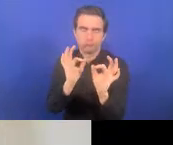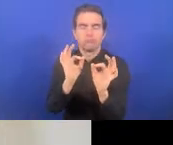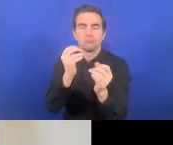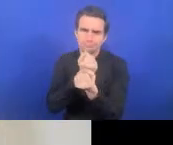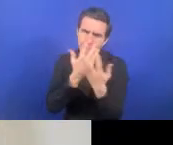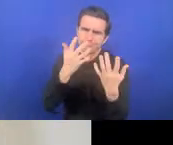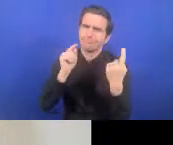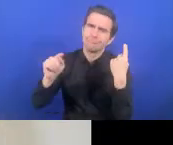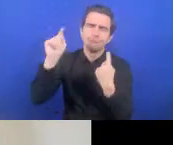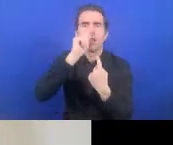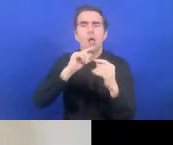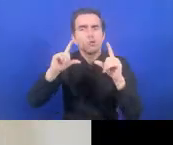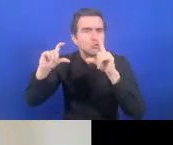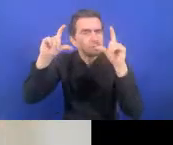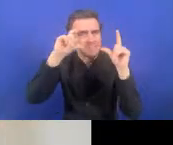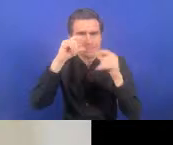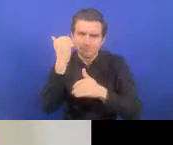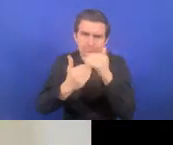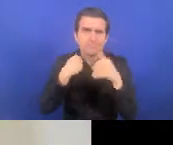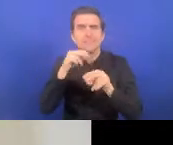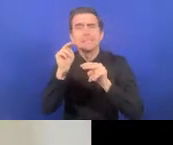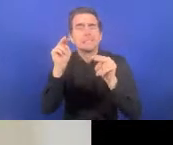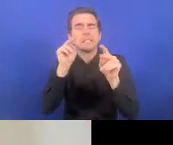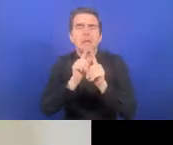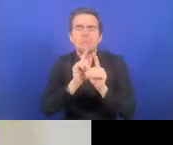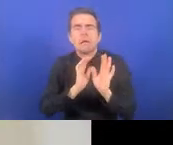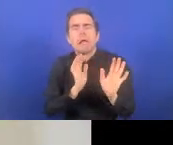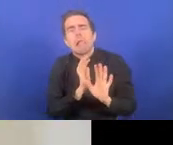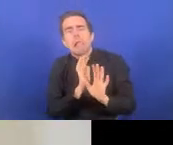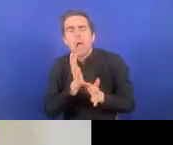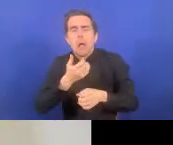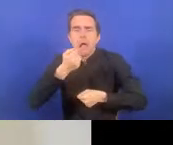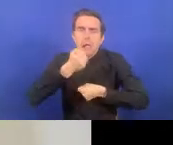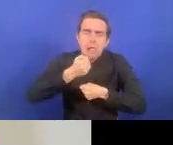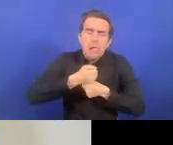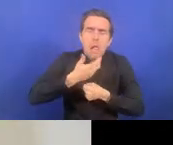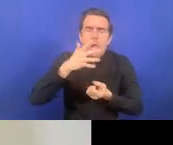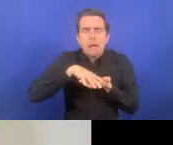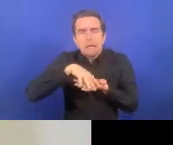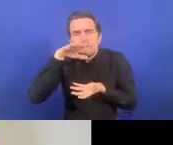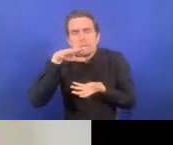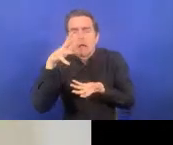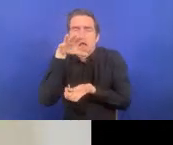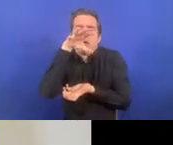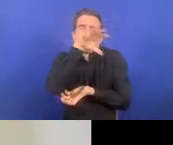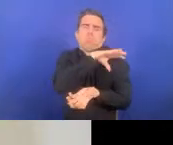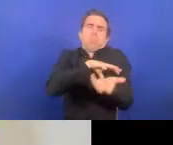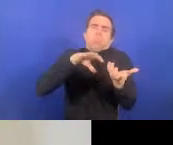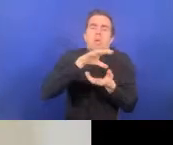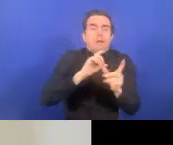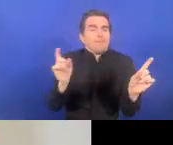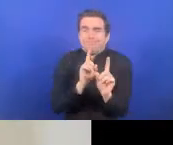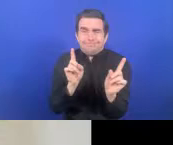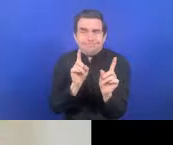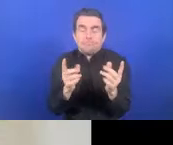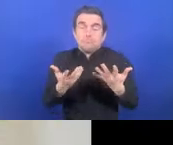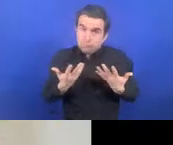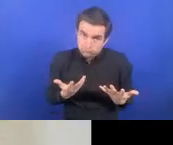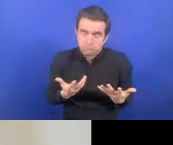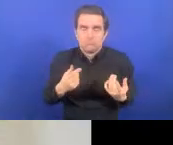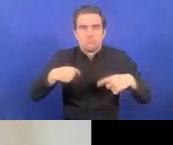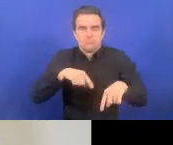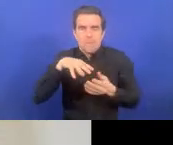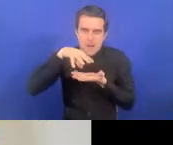abstract to actually do. Today and tomorrow, we will learn that gender mainstreaming can be done by anyone in